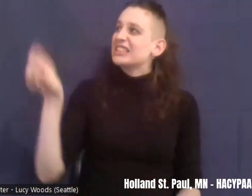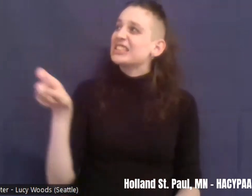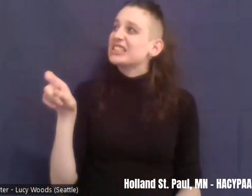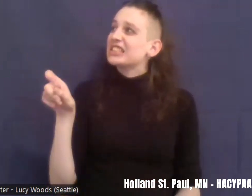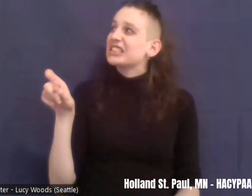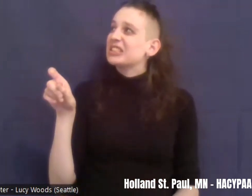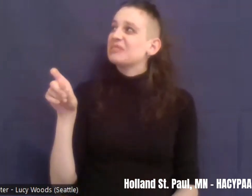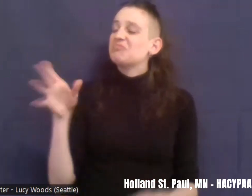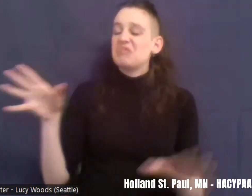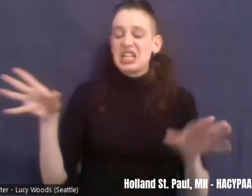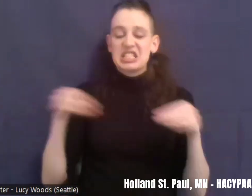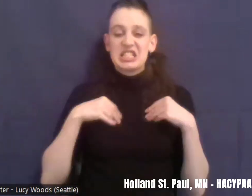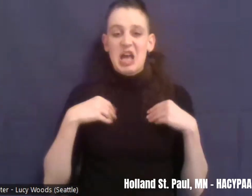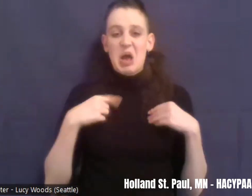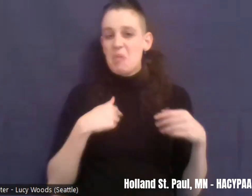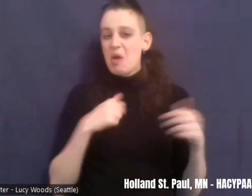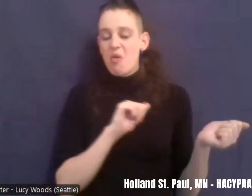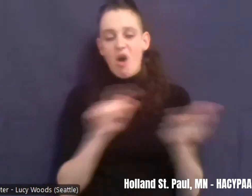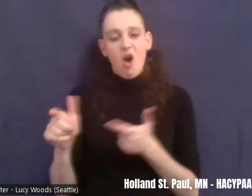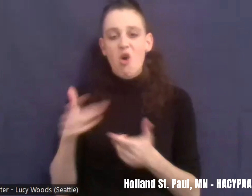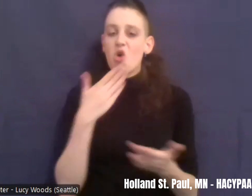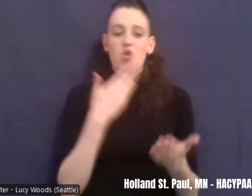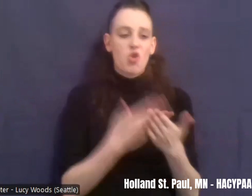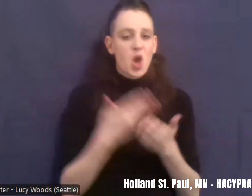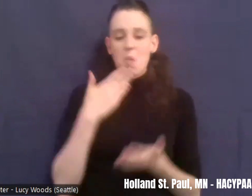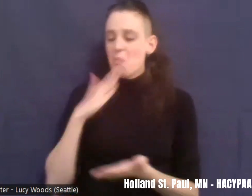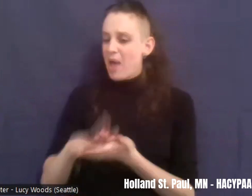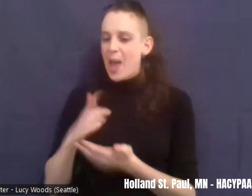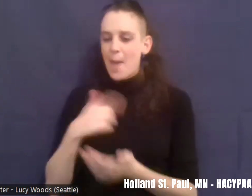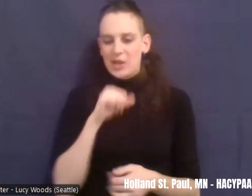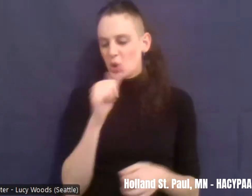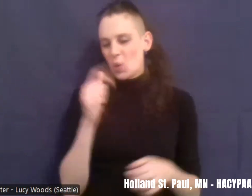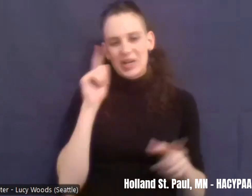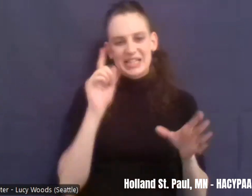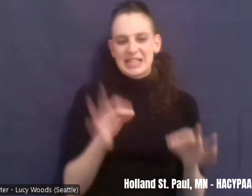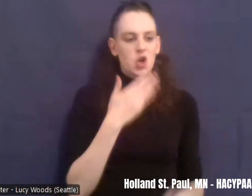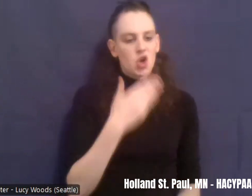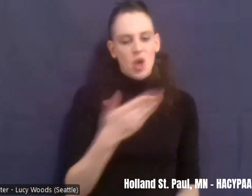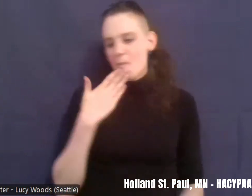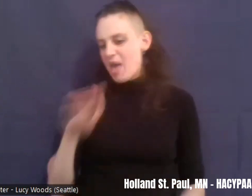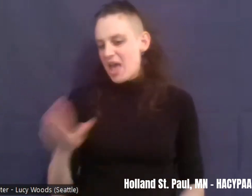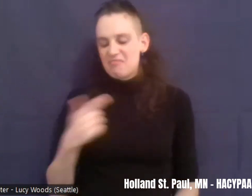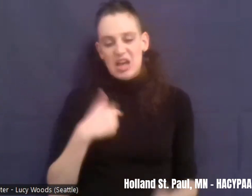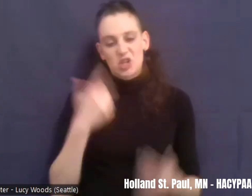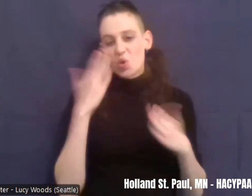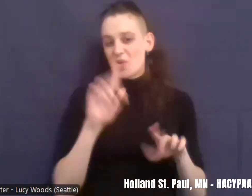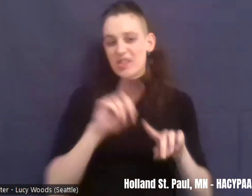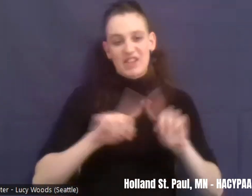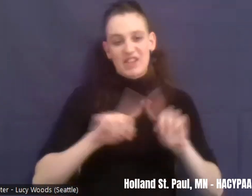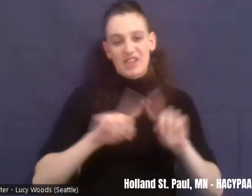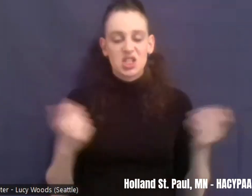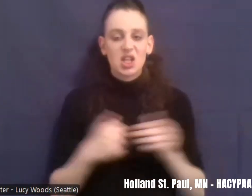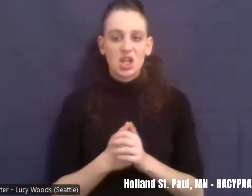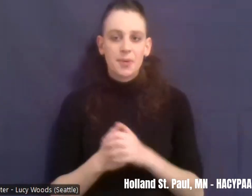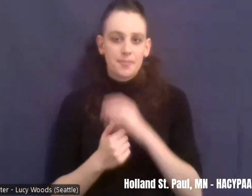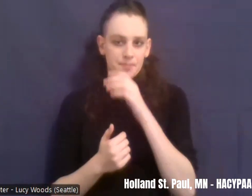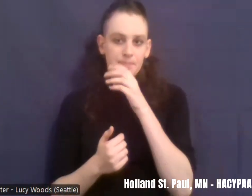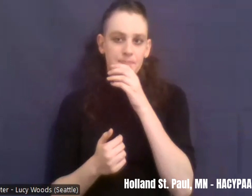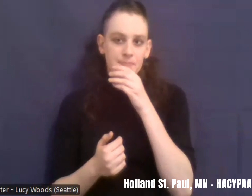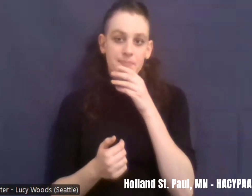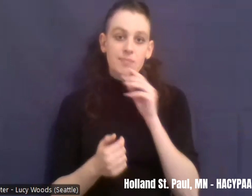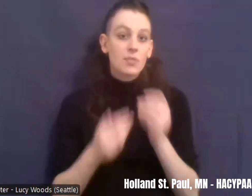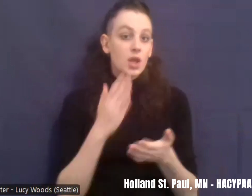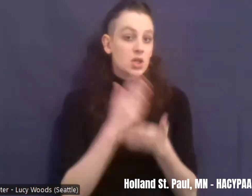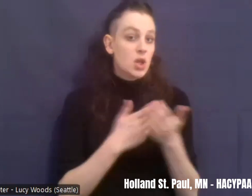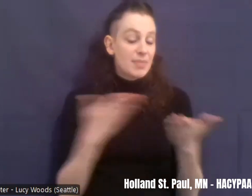me, good and bad, and I don't dictate what's good and what's bad because I just don't really know the difference. And like my experience with that is like some things that I really